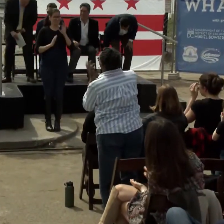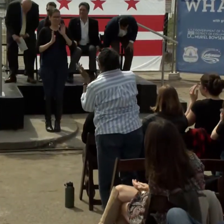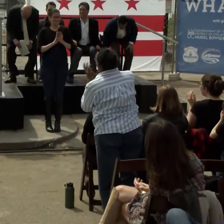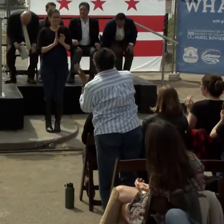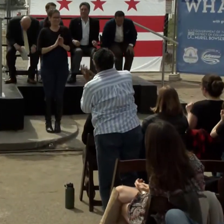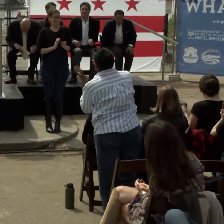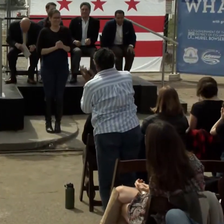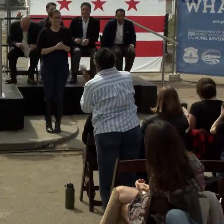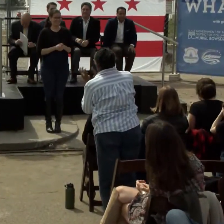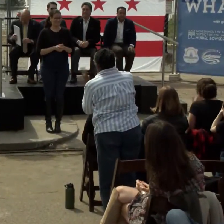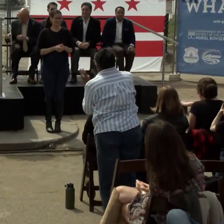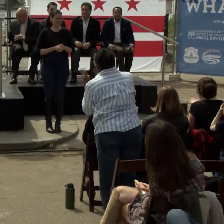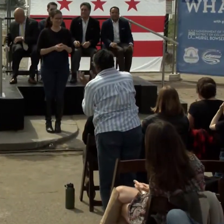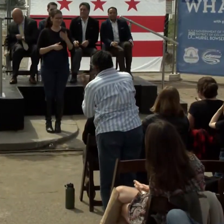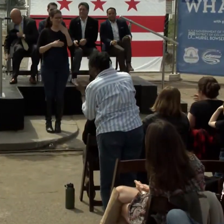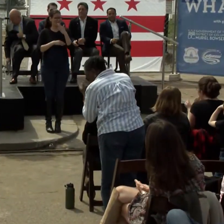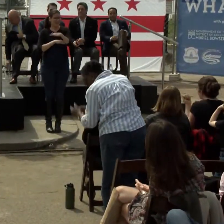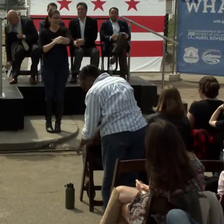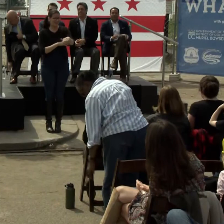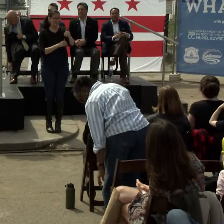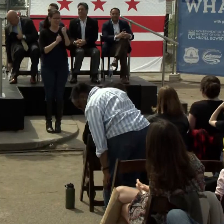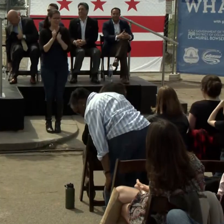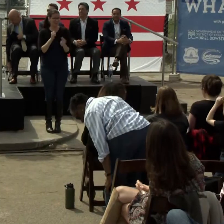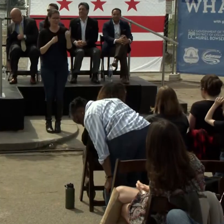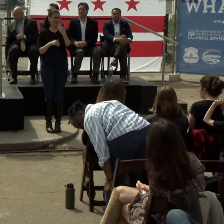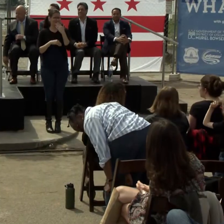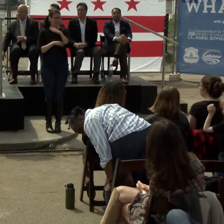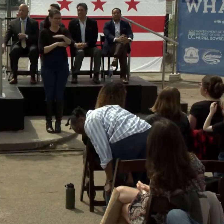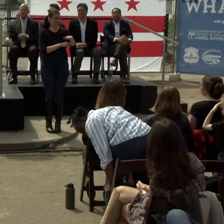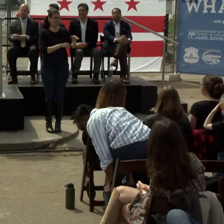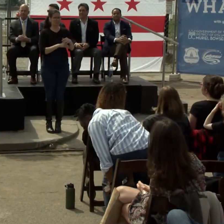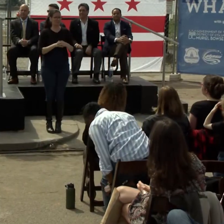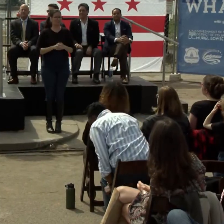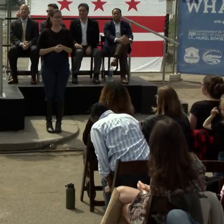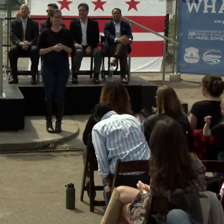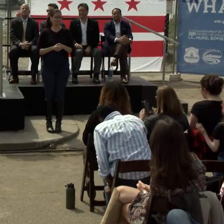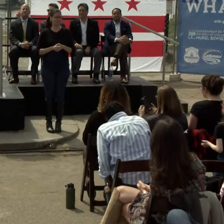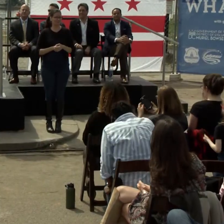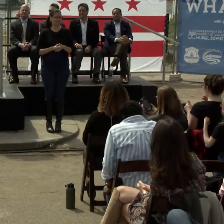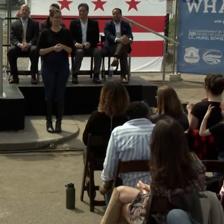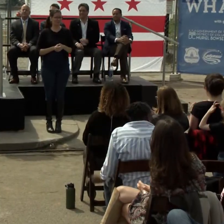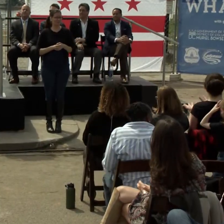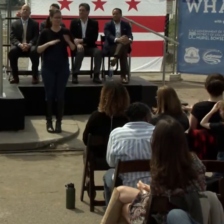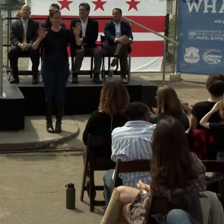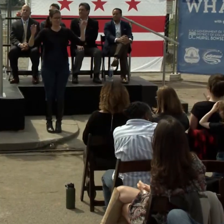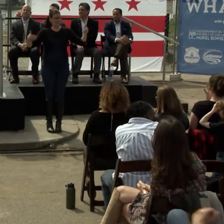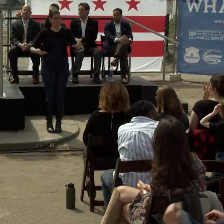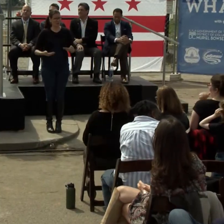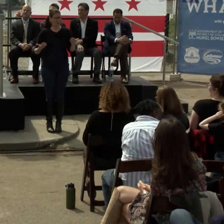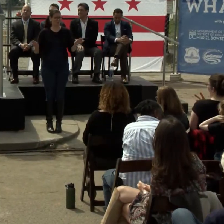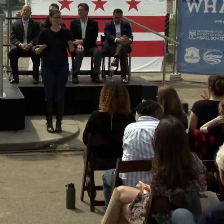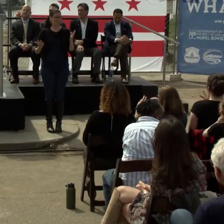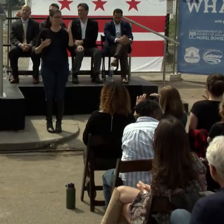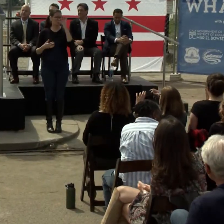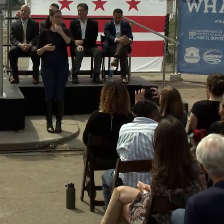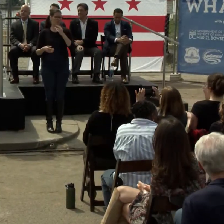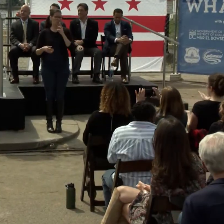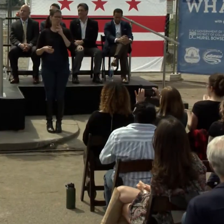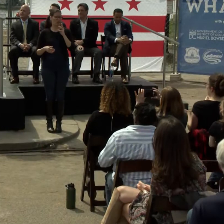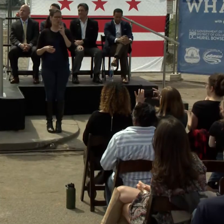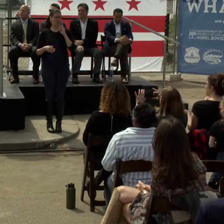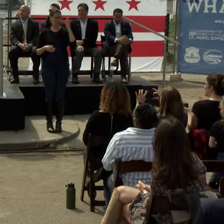Well, good afternoon, everybody. Welcome to our beautiful waterfront, and I am just delighted